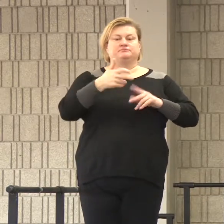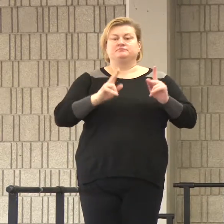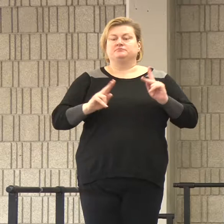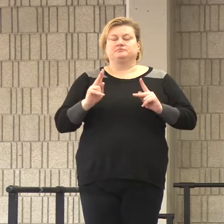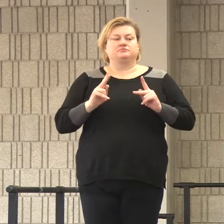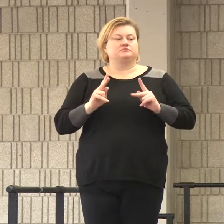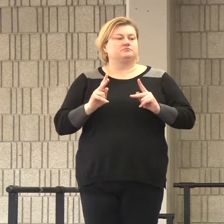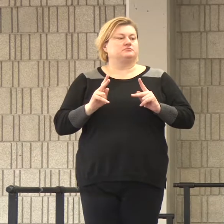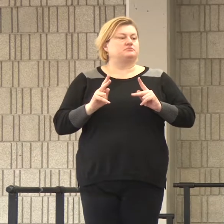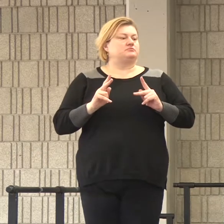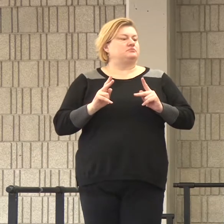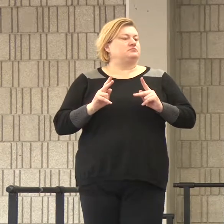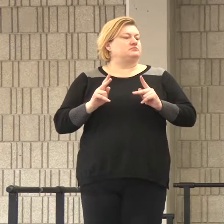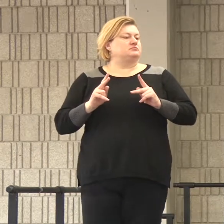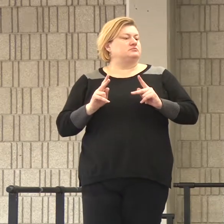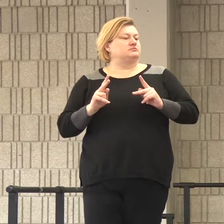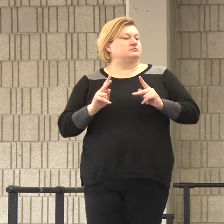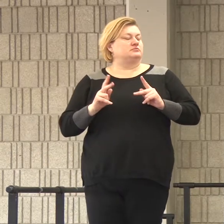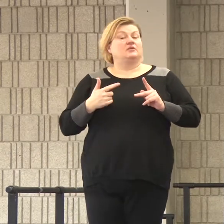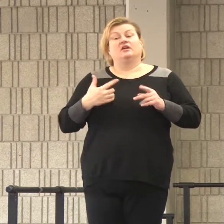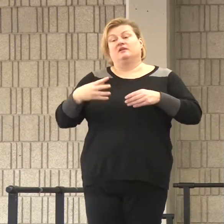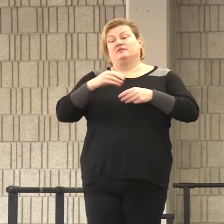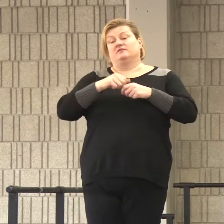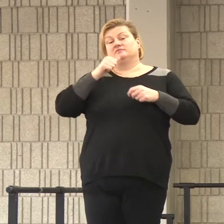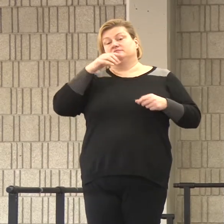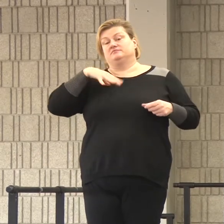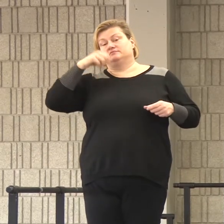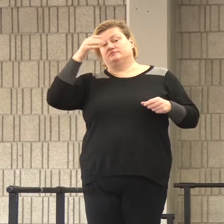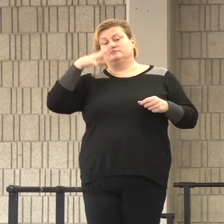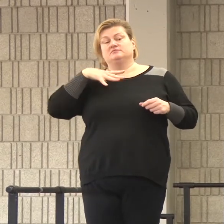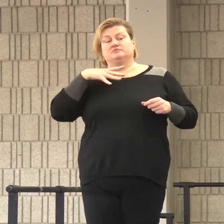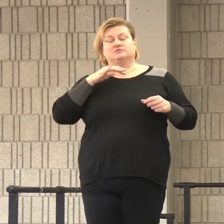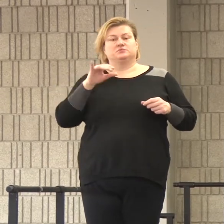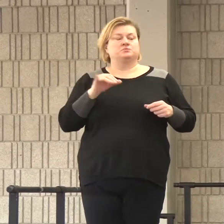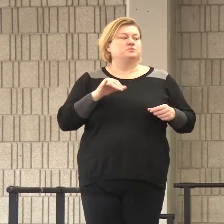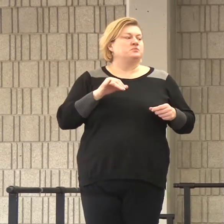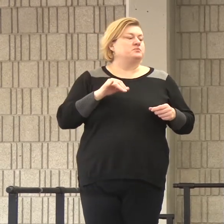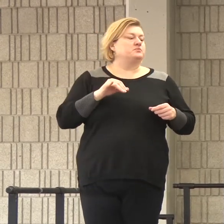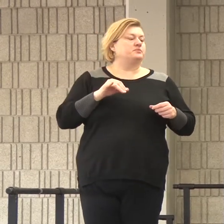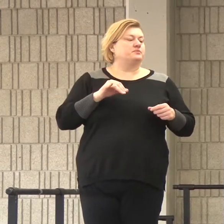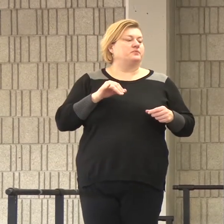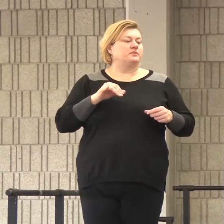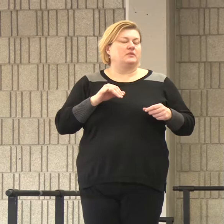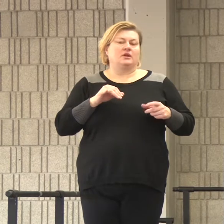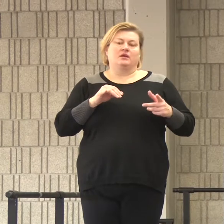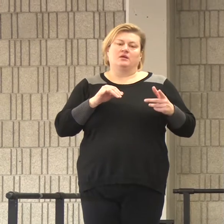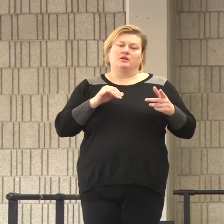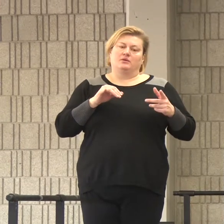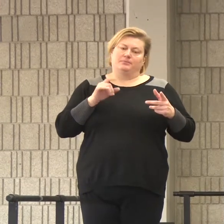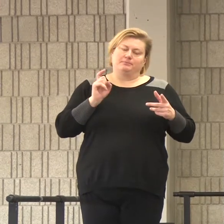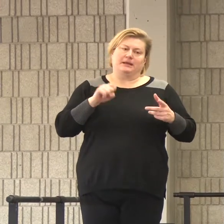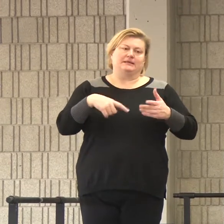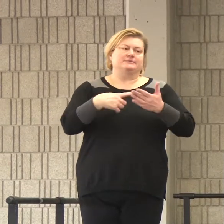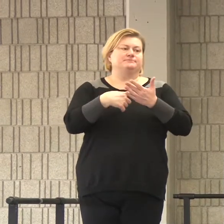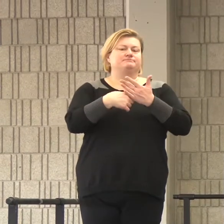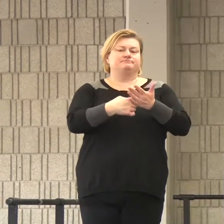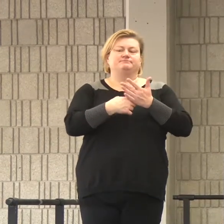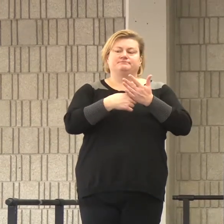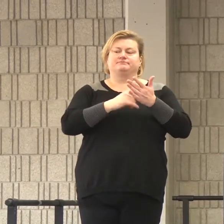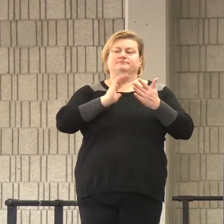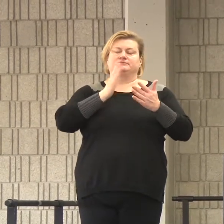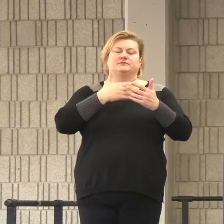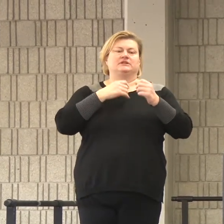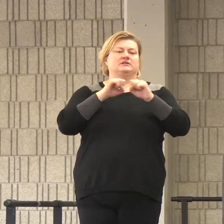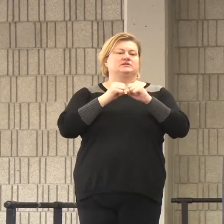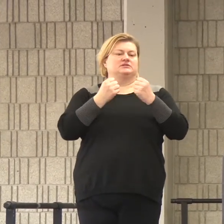And we could involve gender as well in this. So these are things that we must keep discussing in our